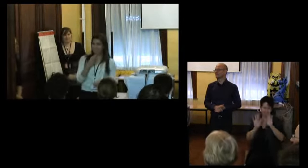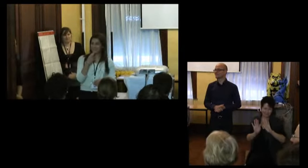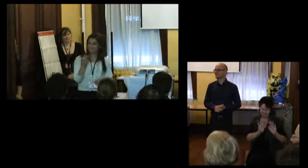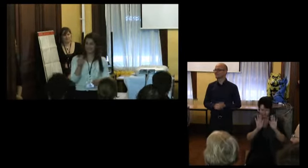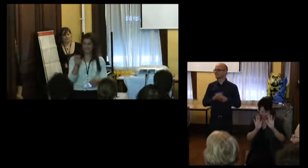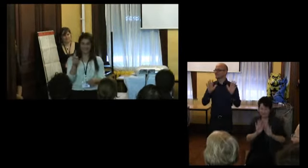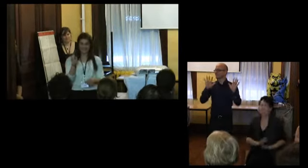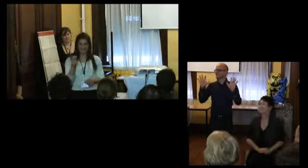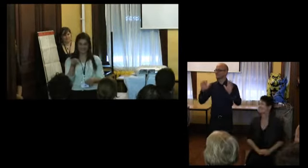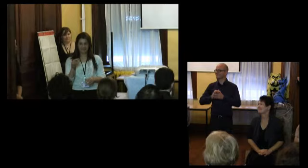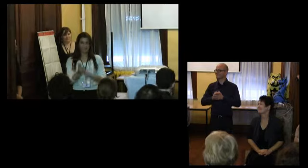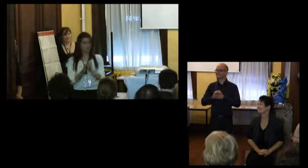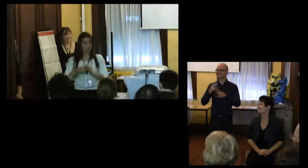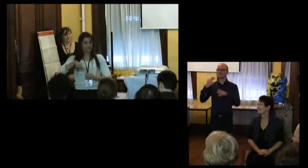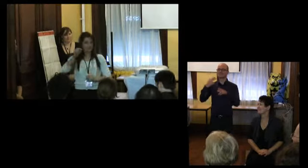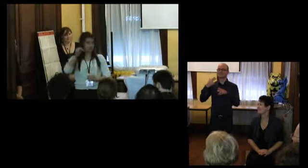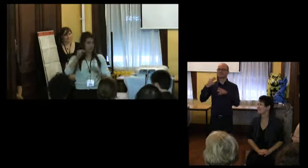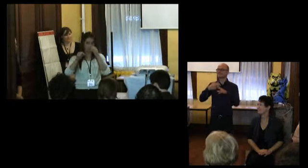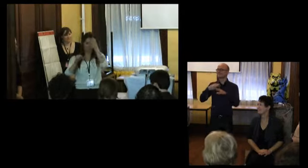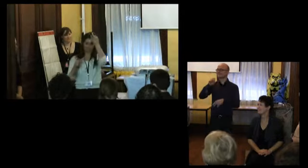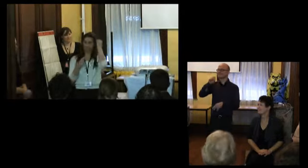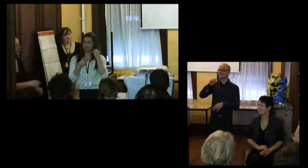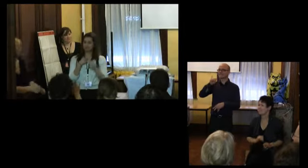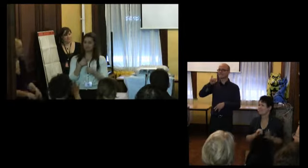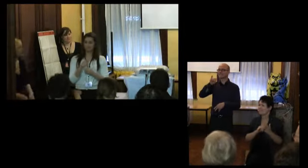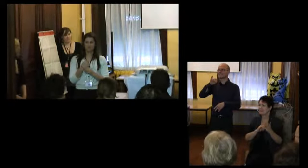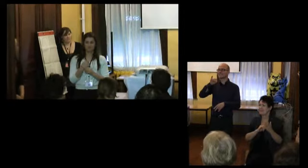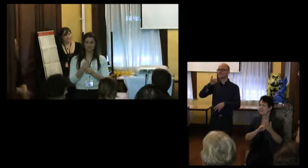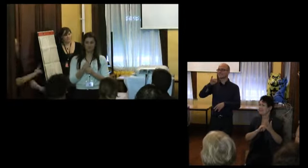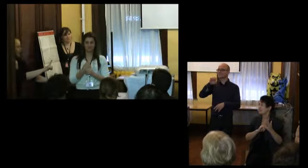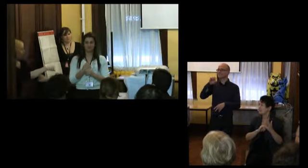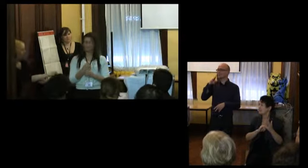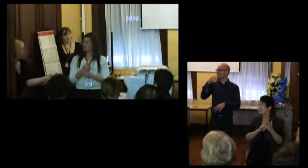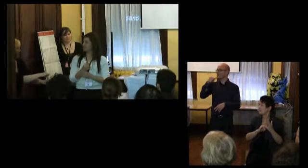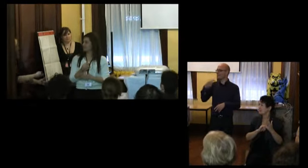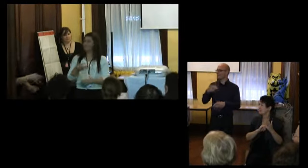Hello everybody, my name is Sivan, name sign